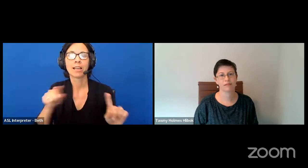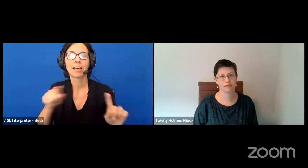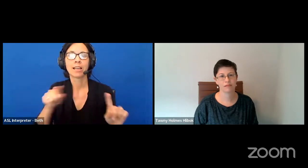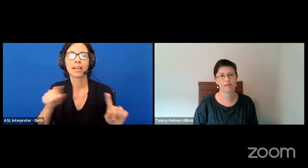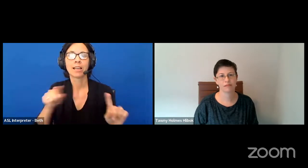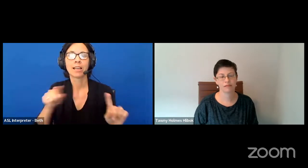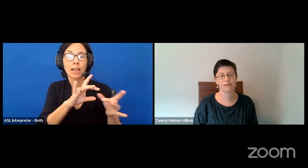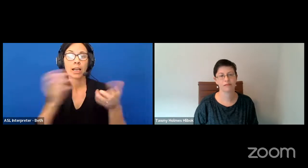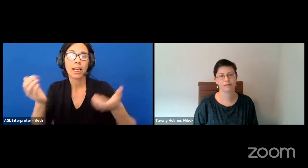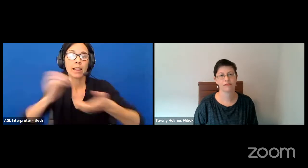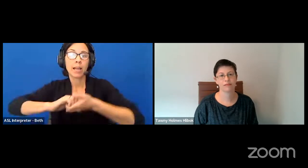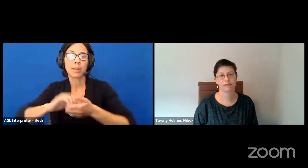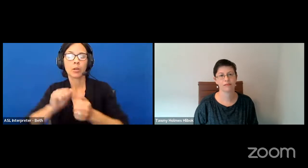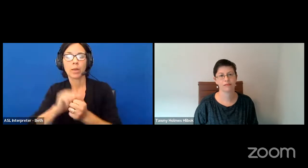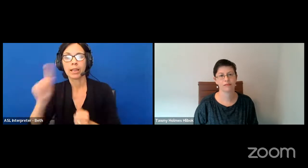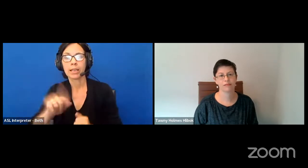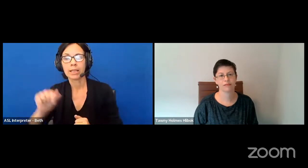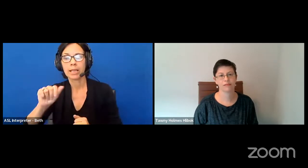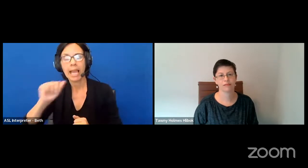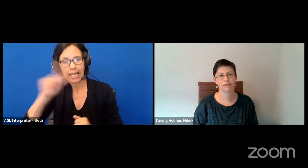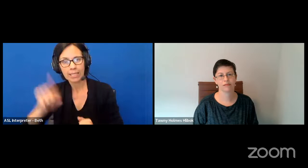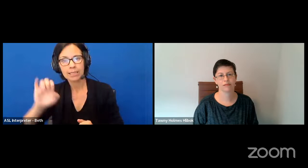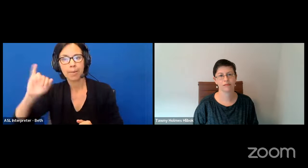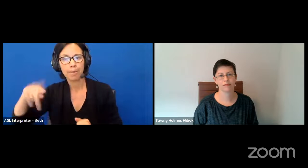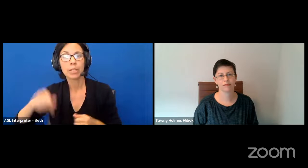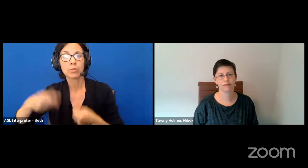provide the vision and hearing services.